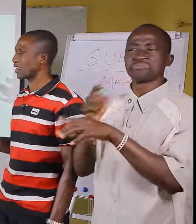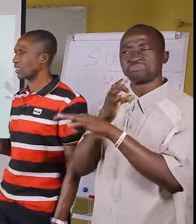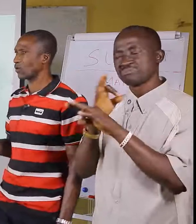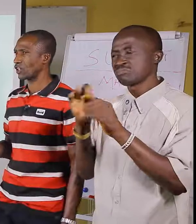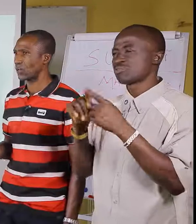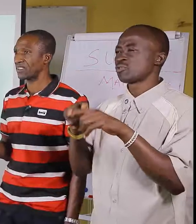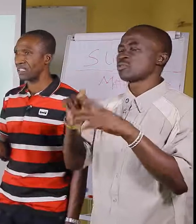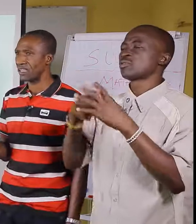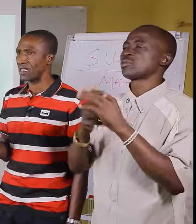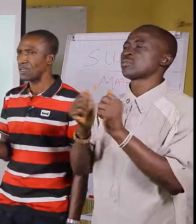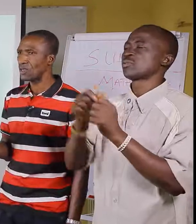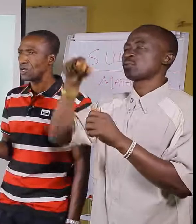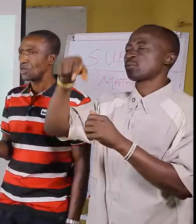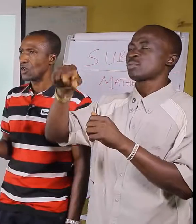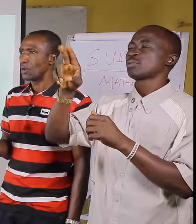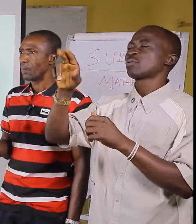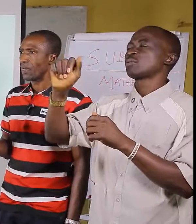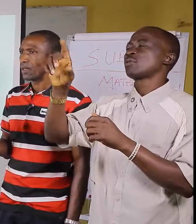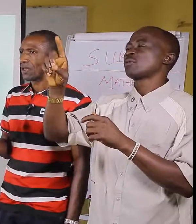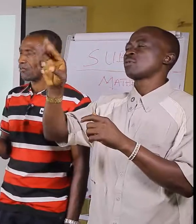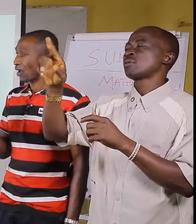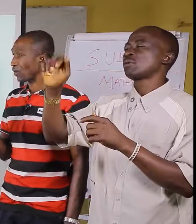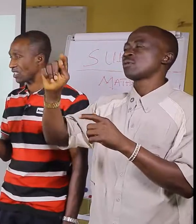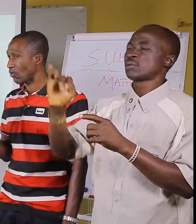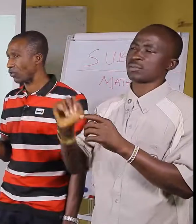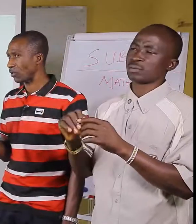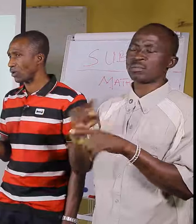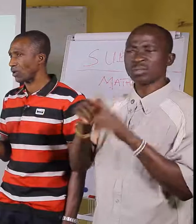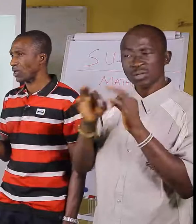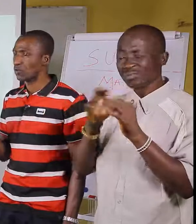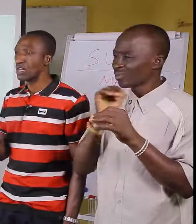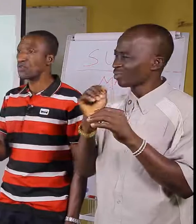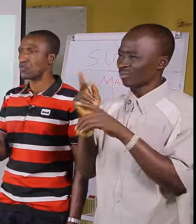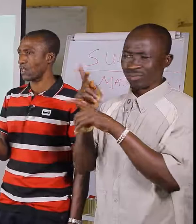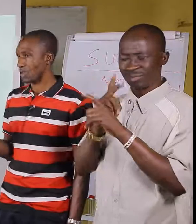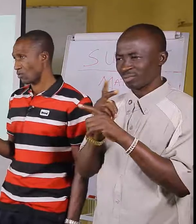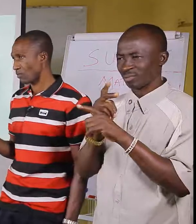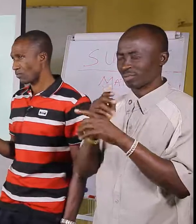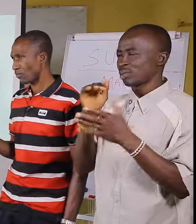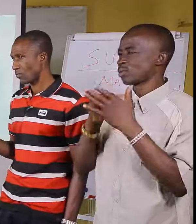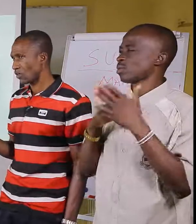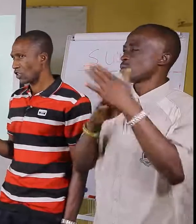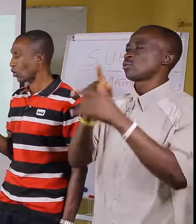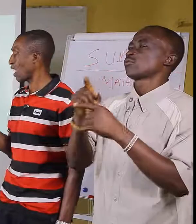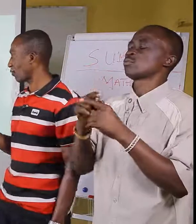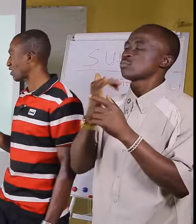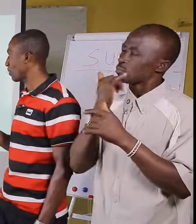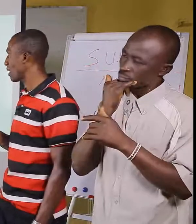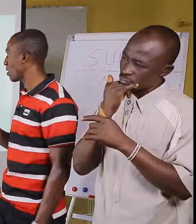the quadratic equation, but certainly, if you are not careful, it will lead you to an error.